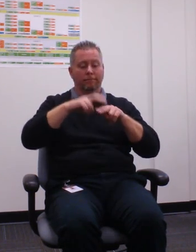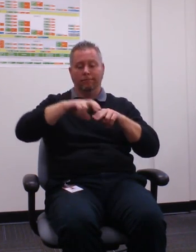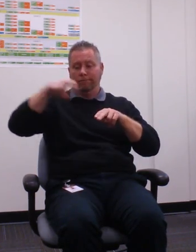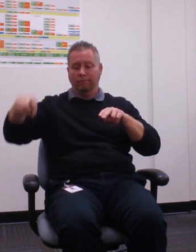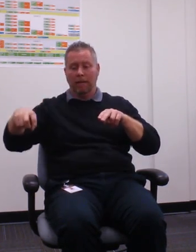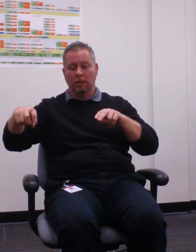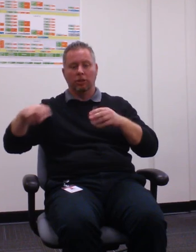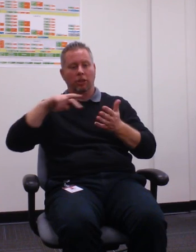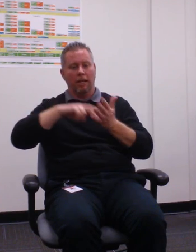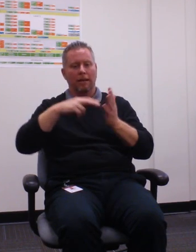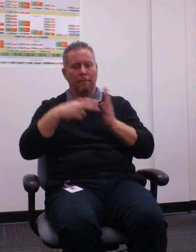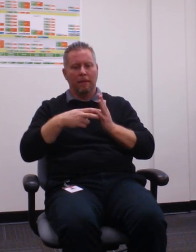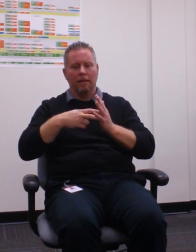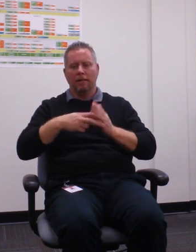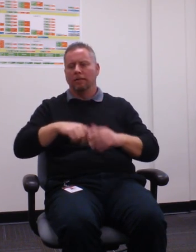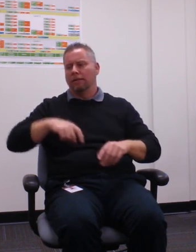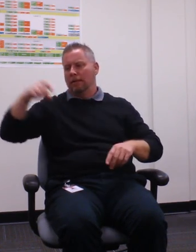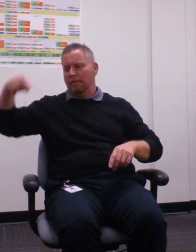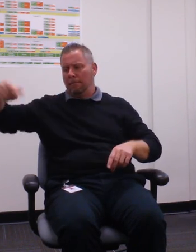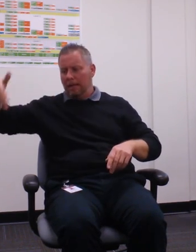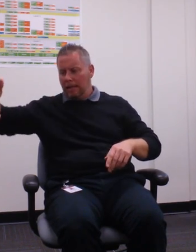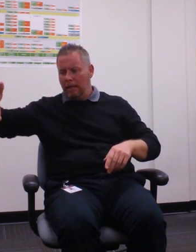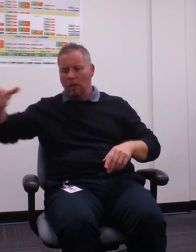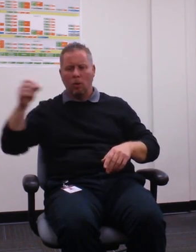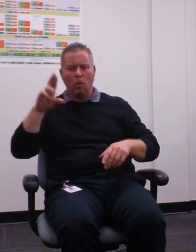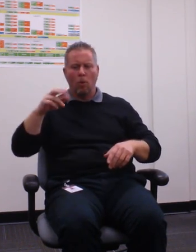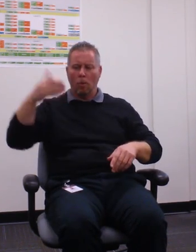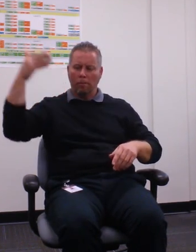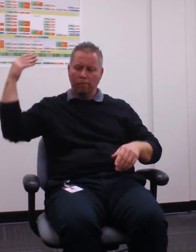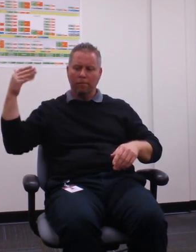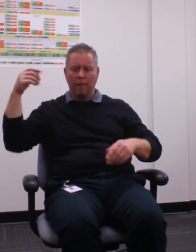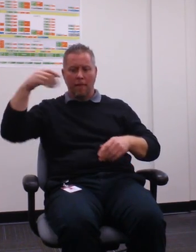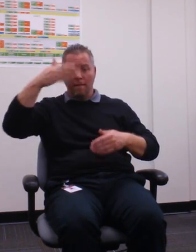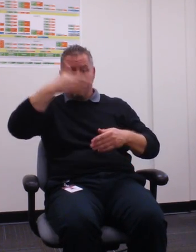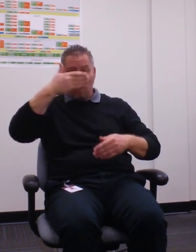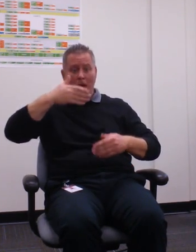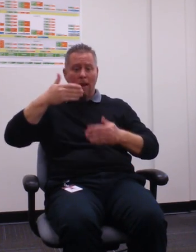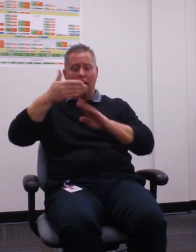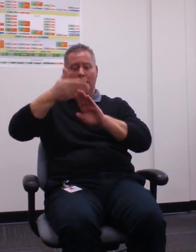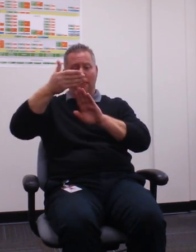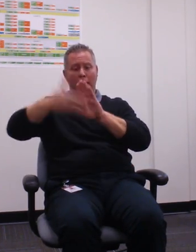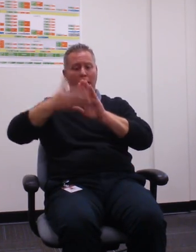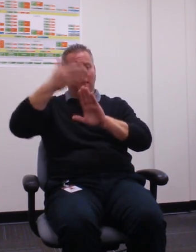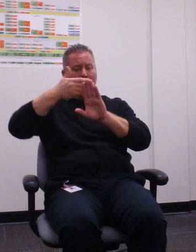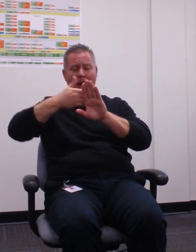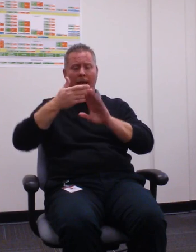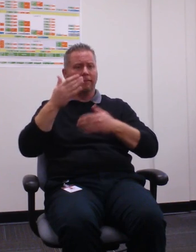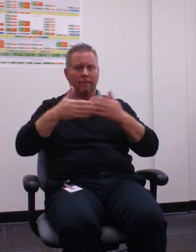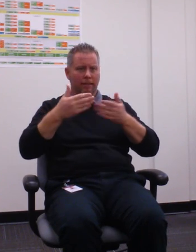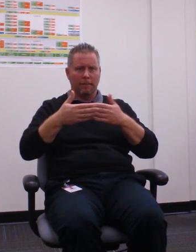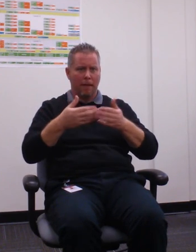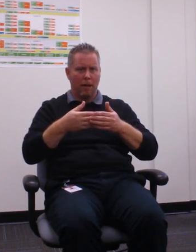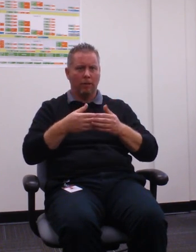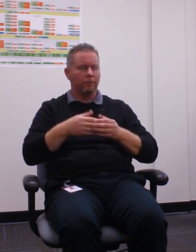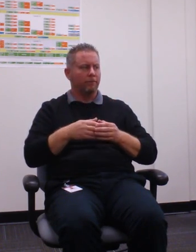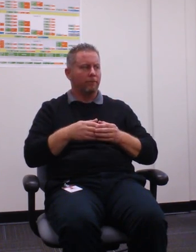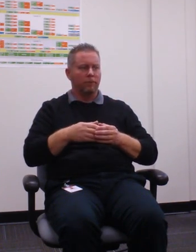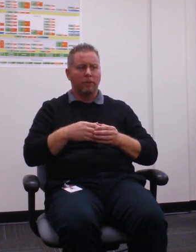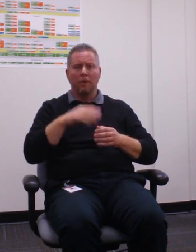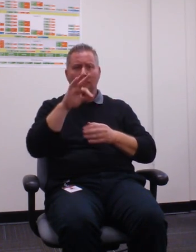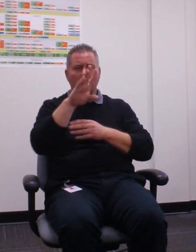it means the cabin, front glass to back glass. Okay. Could be passenger, driver, Josh, front, back seat,